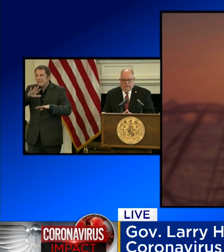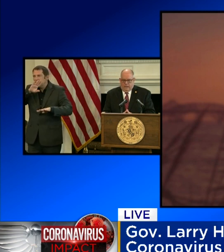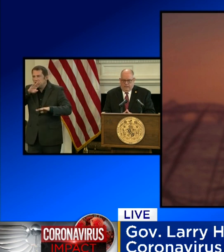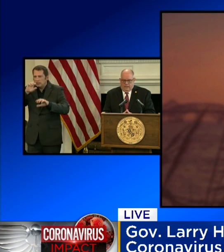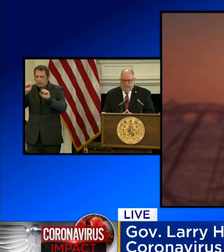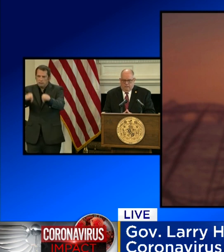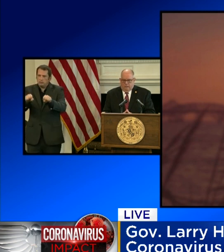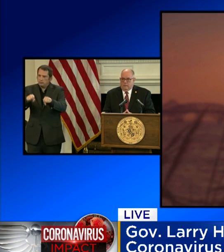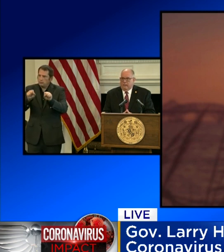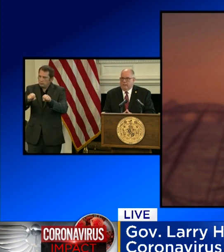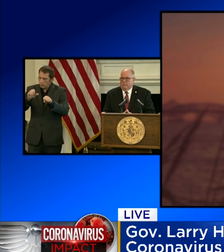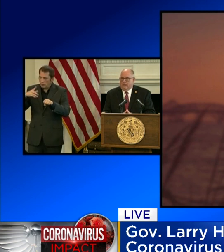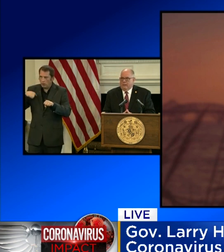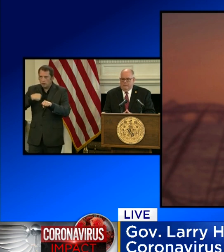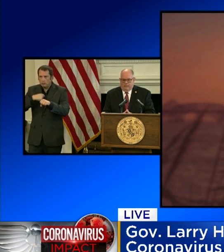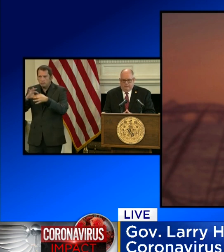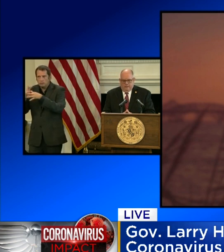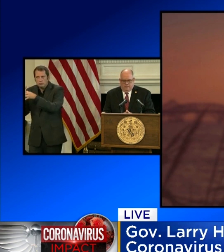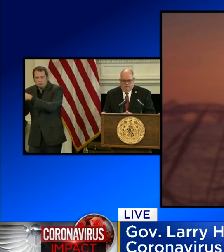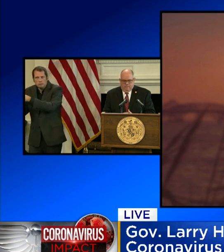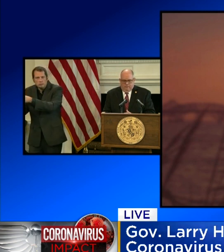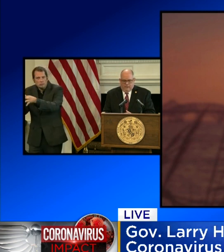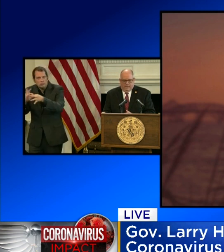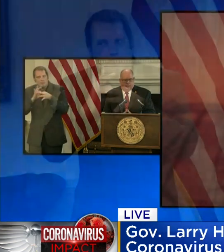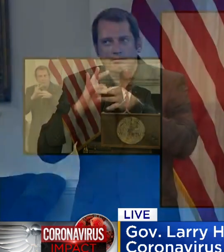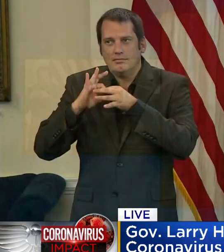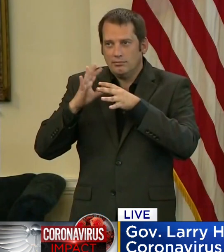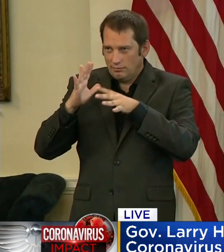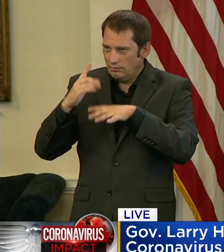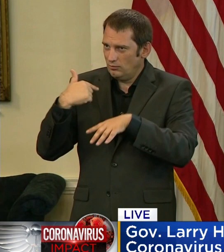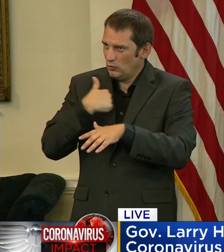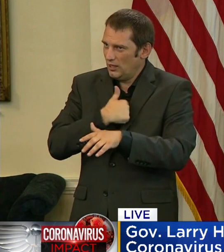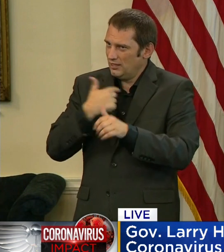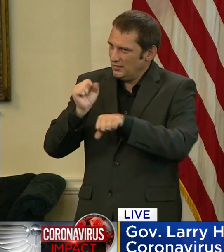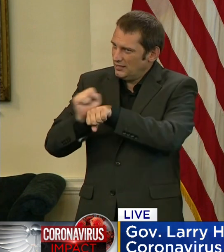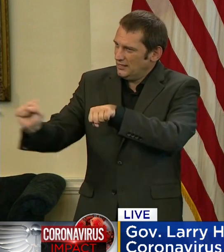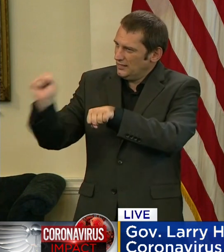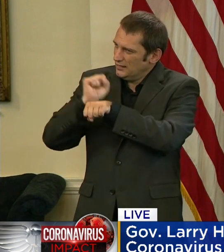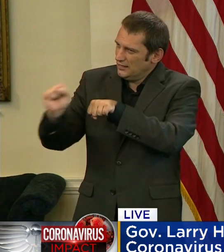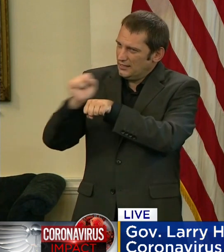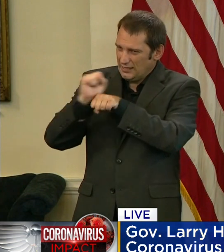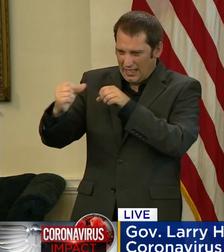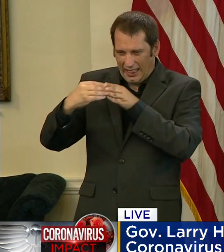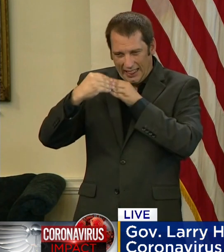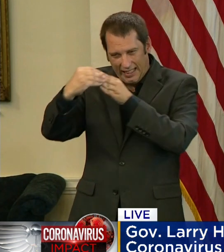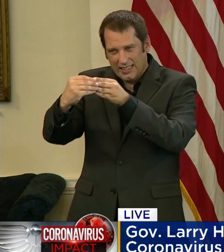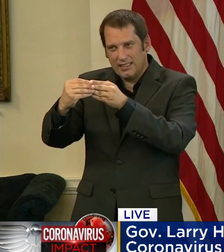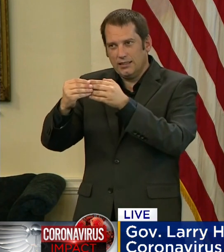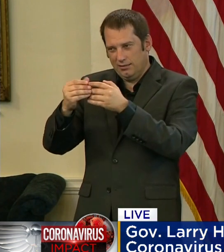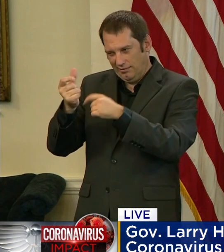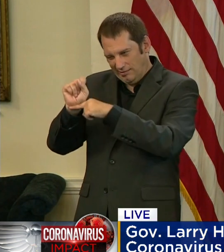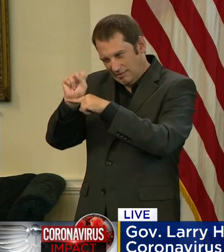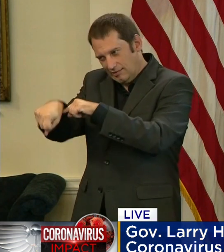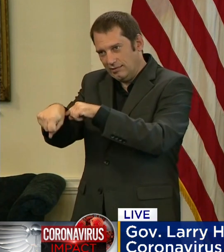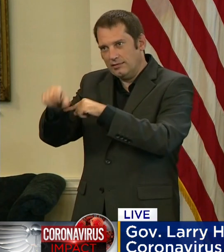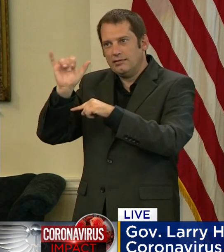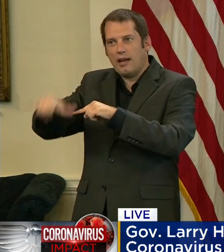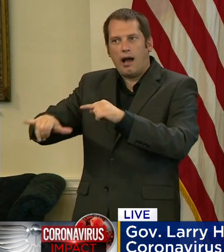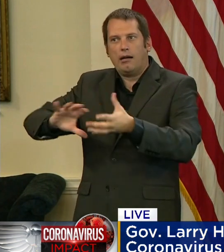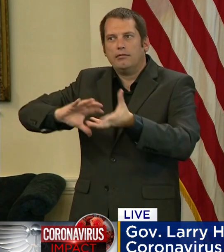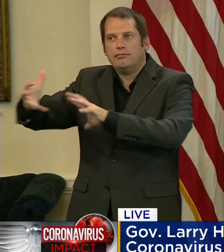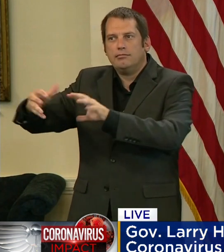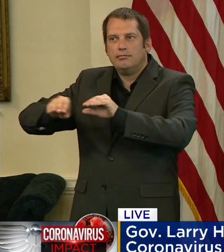in the fight against this deadly pandemic by flattening the curve, by reopening our economy